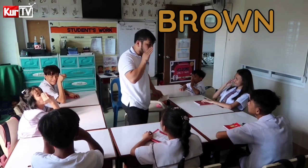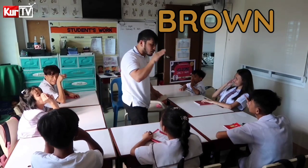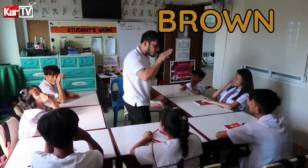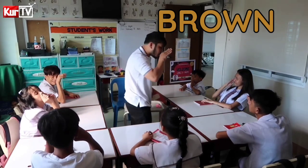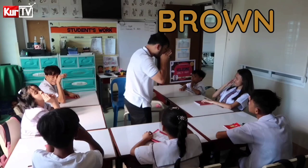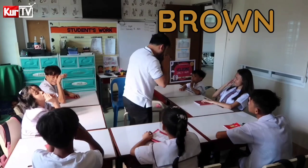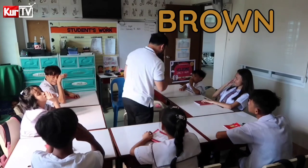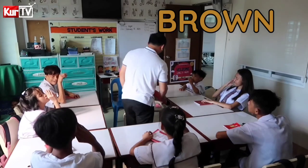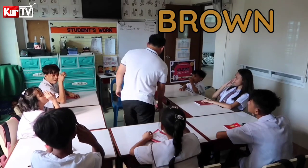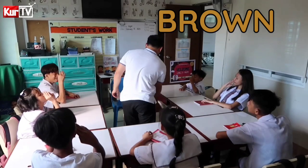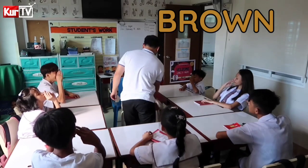good. Brown.